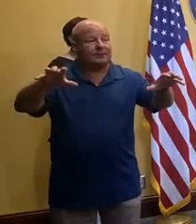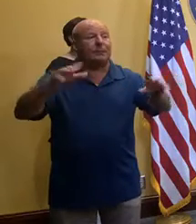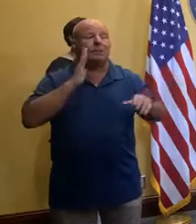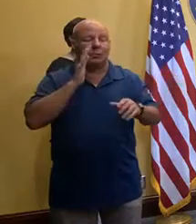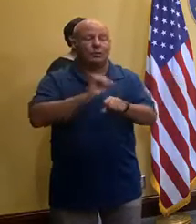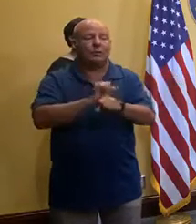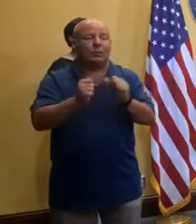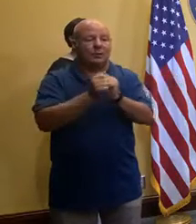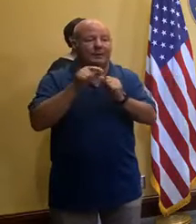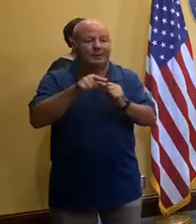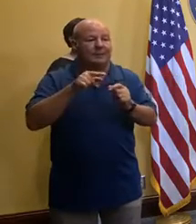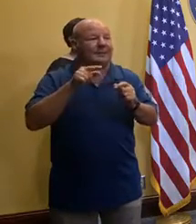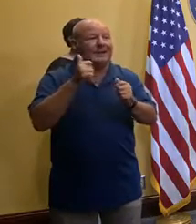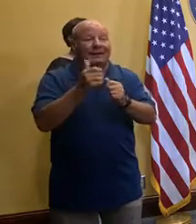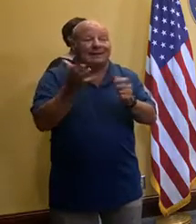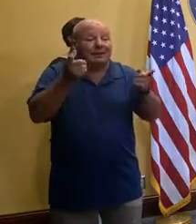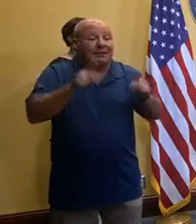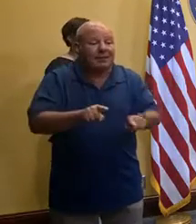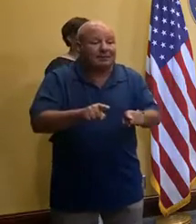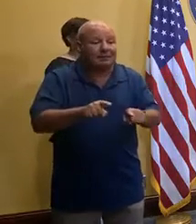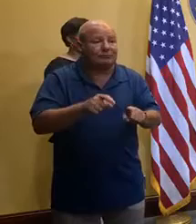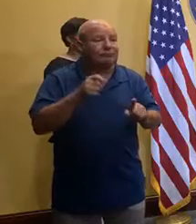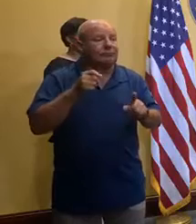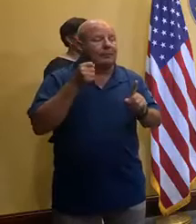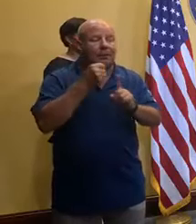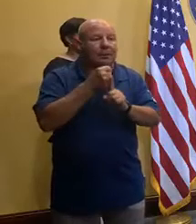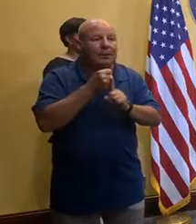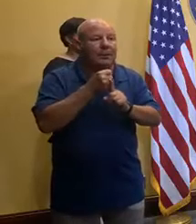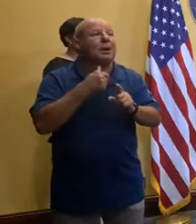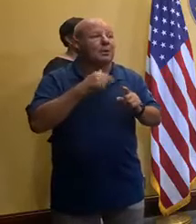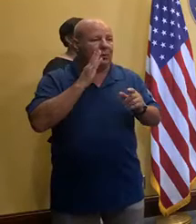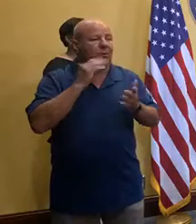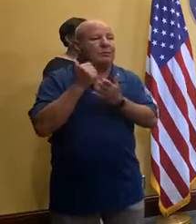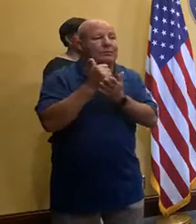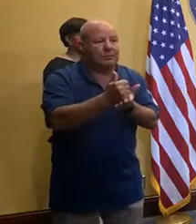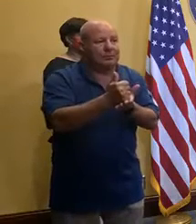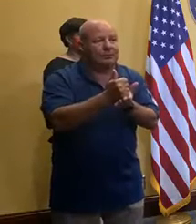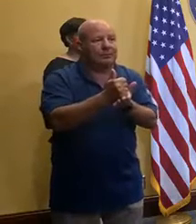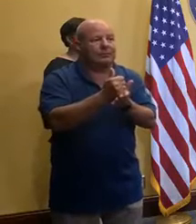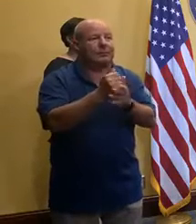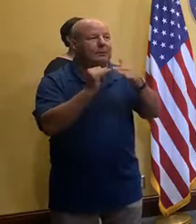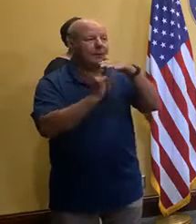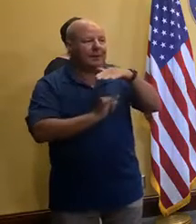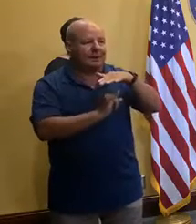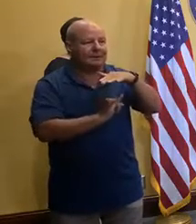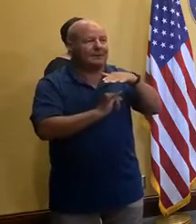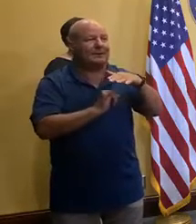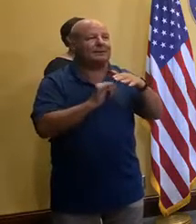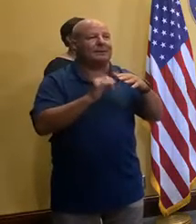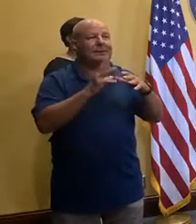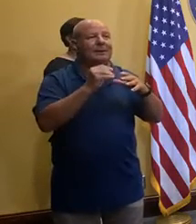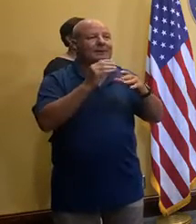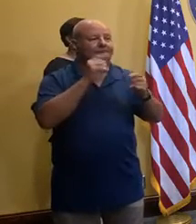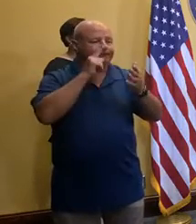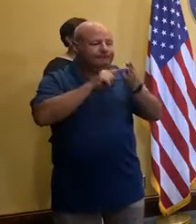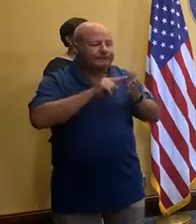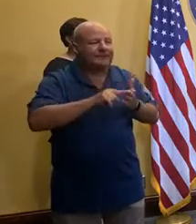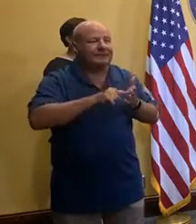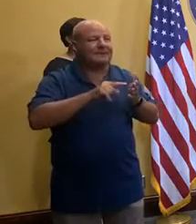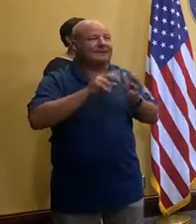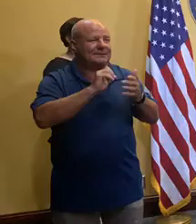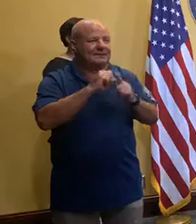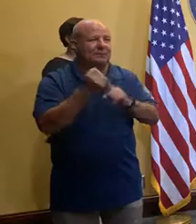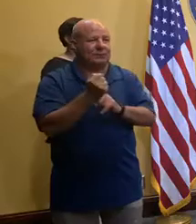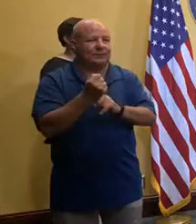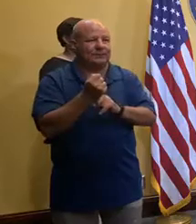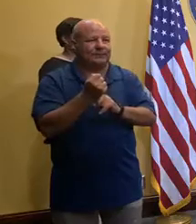any cases that occur around games that we know that they will be isolated and investigated to prevent further harm. So